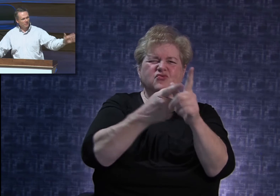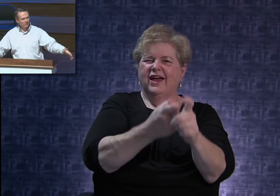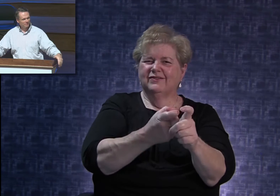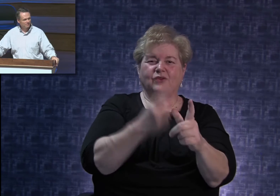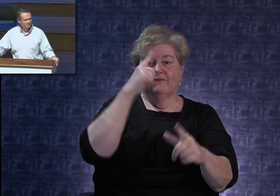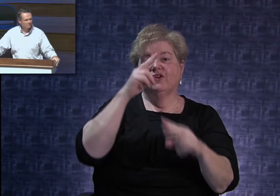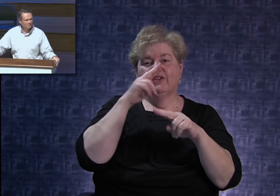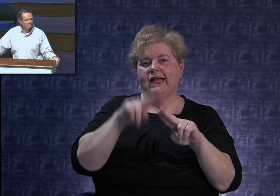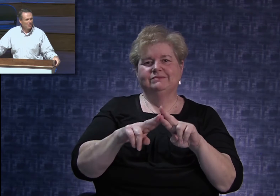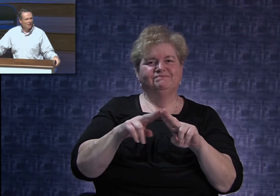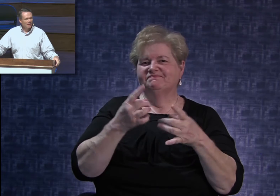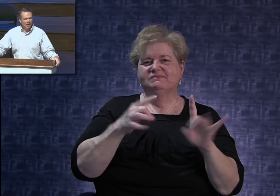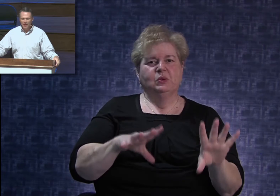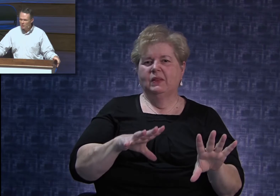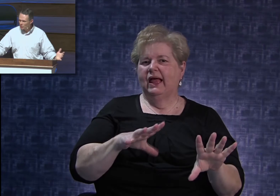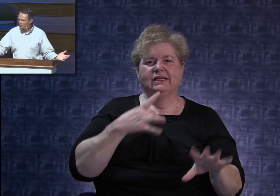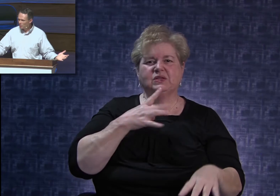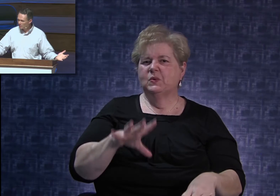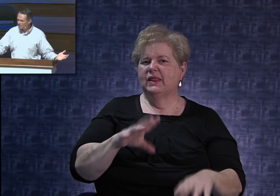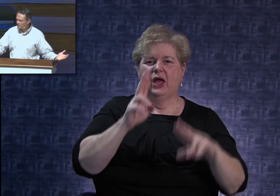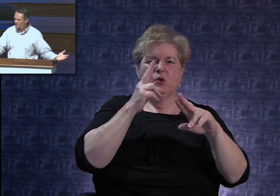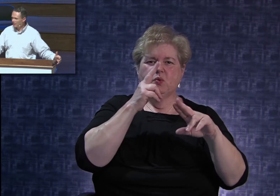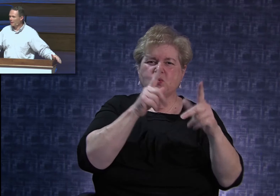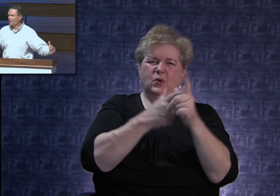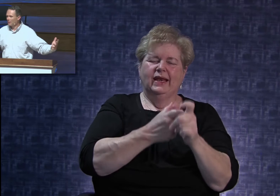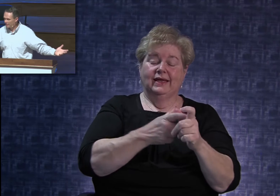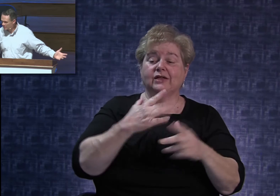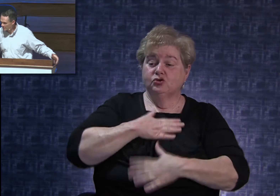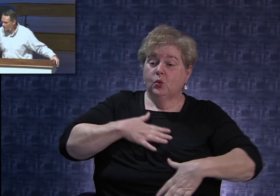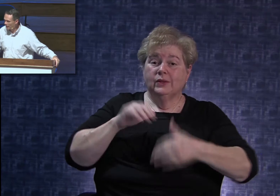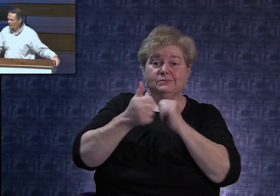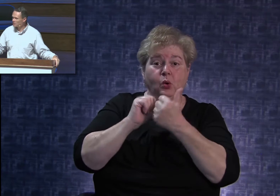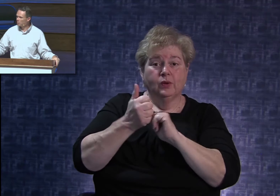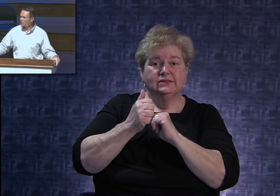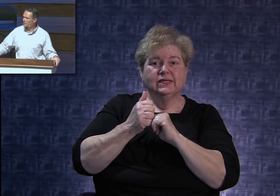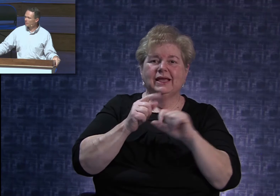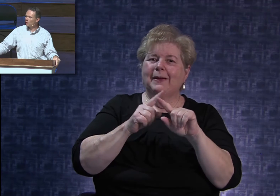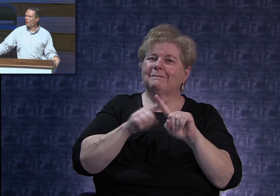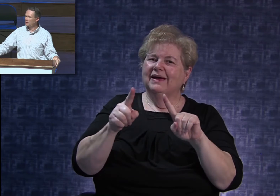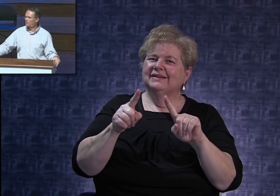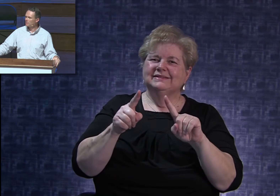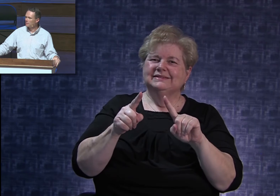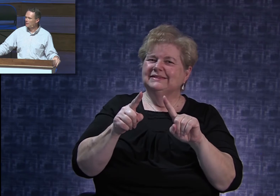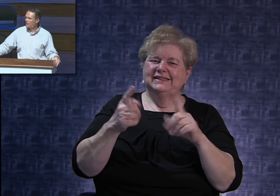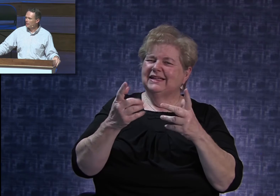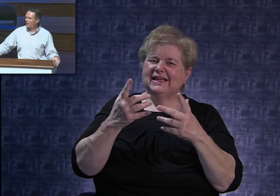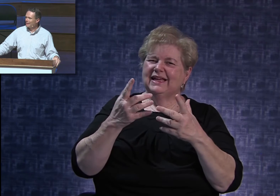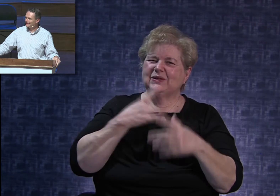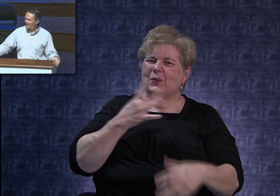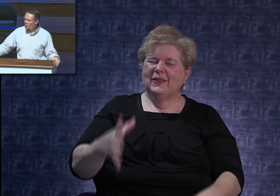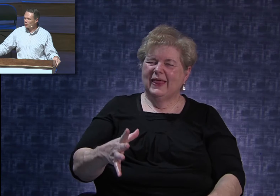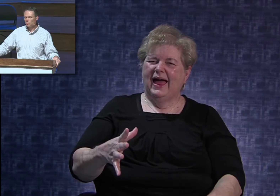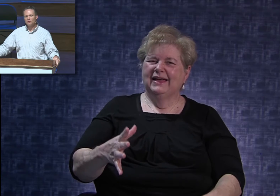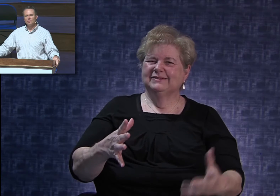the fun of it. I enjoy sports. I like athletics, but I like sports that require